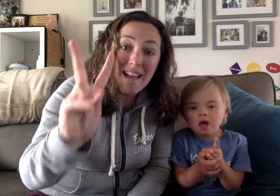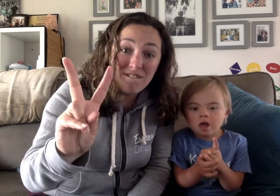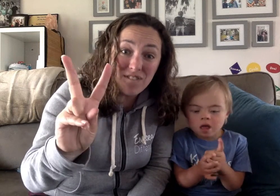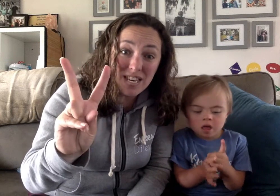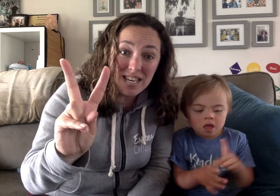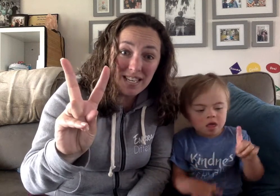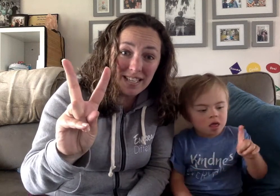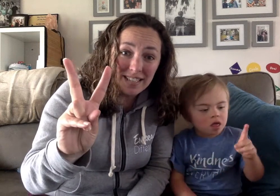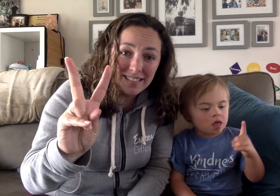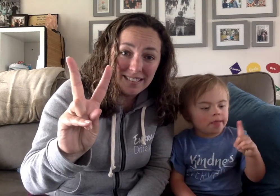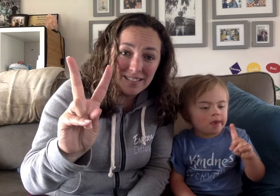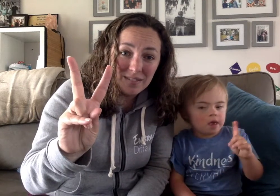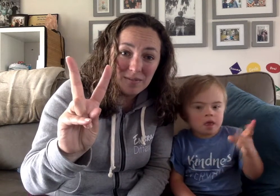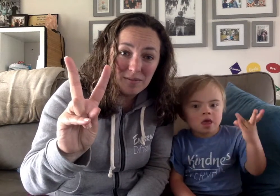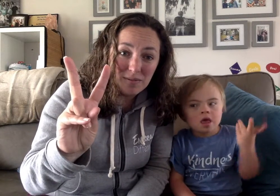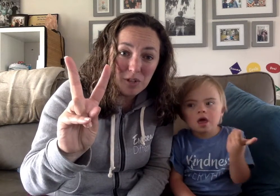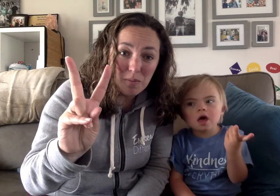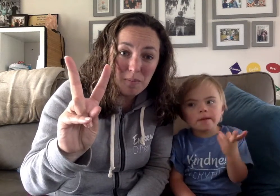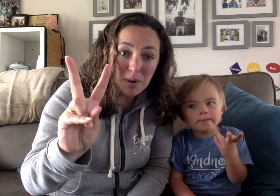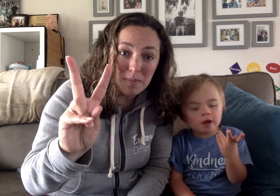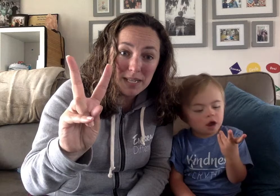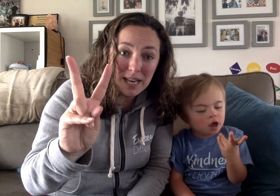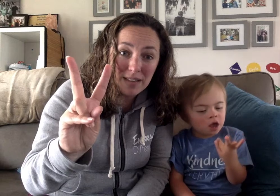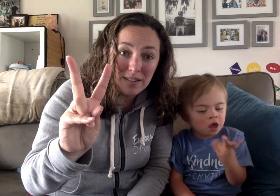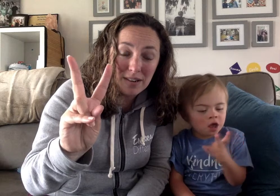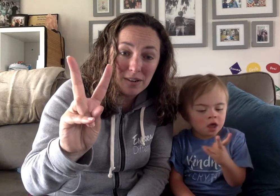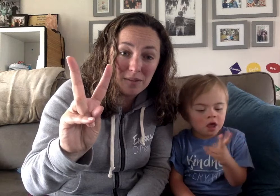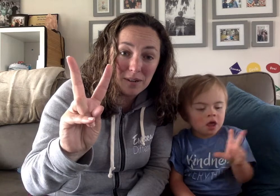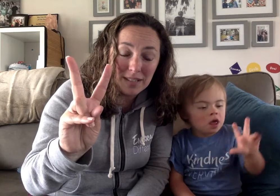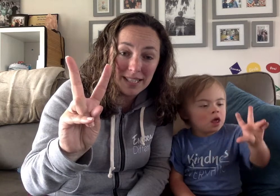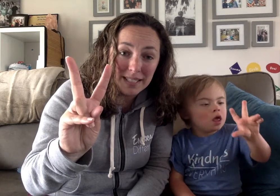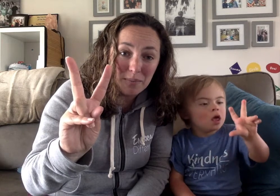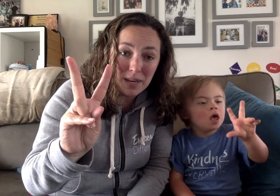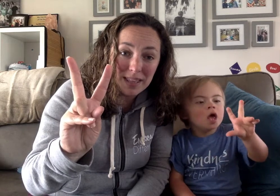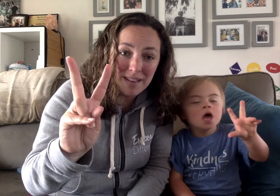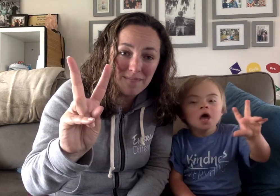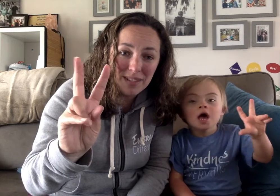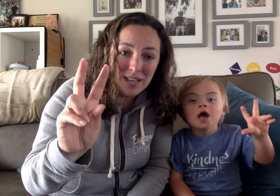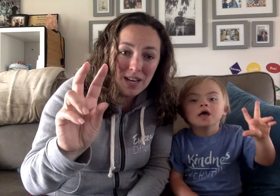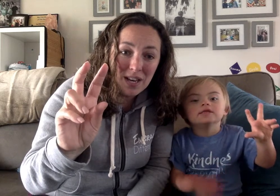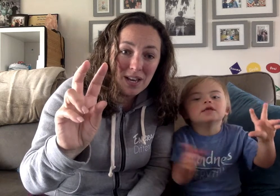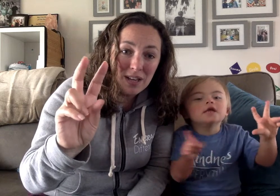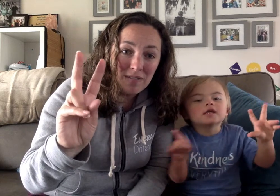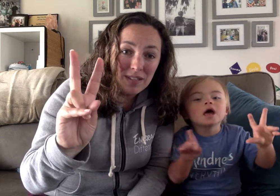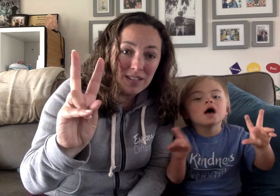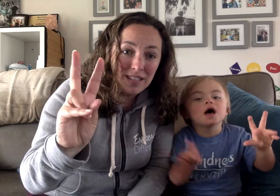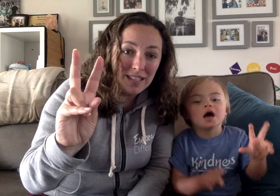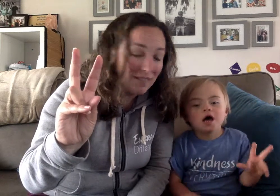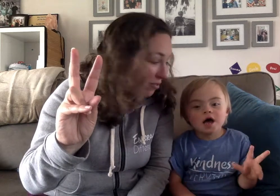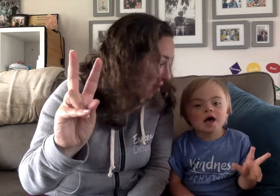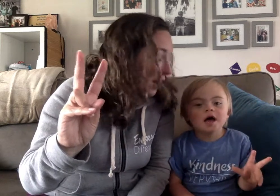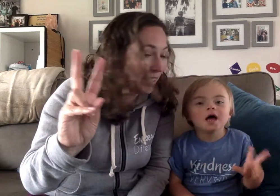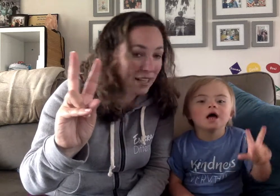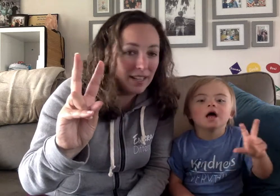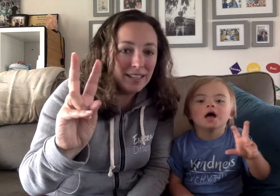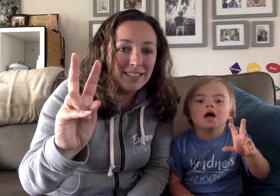V. When you put them together or separate them. Veronica. Veronica.